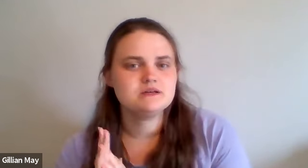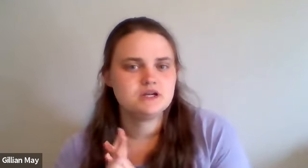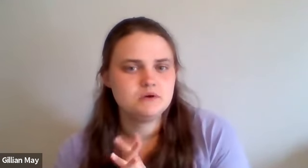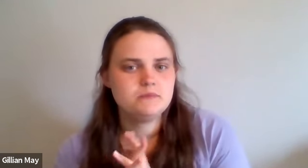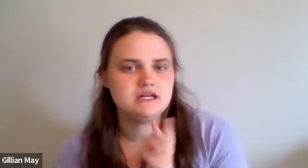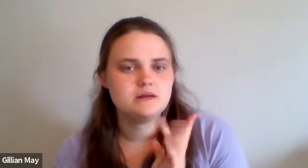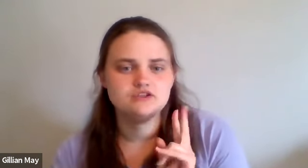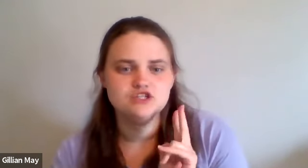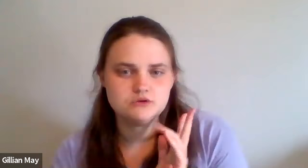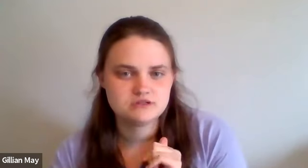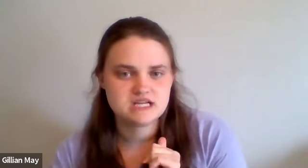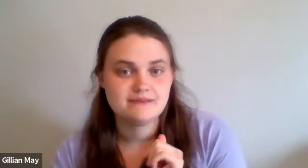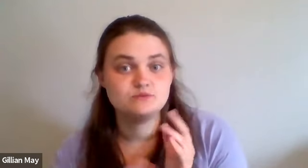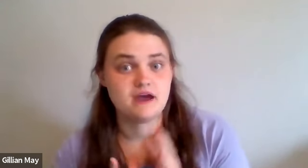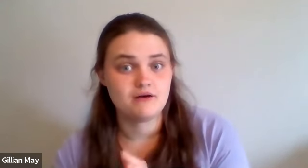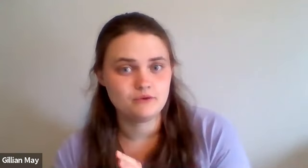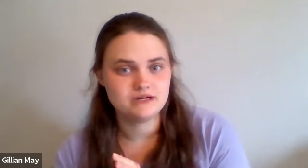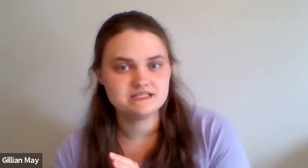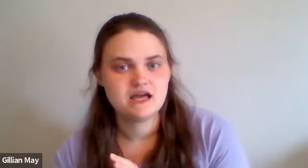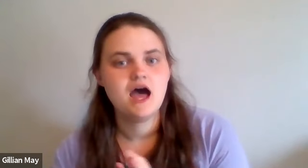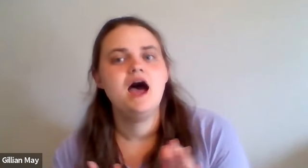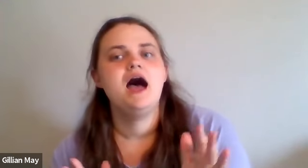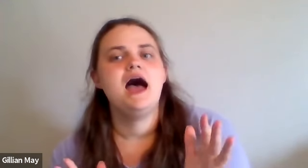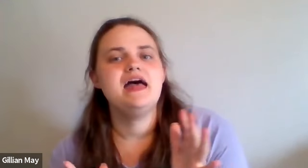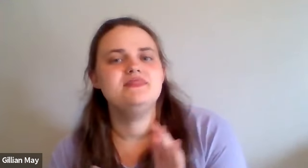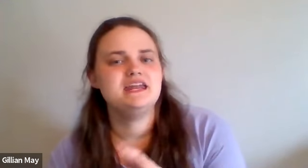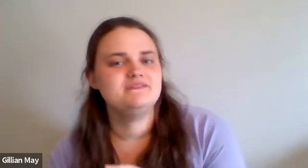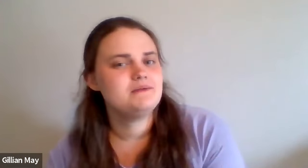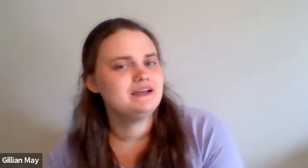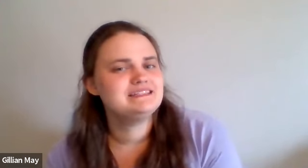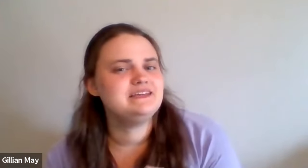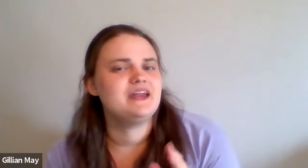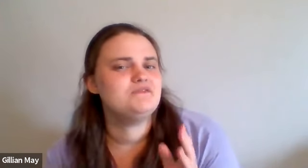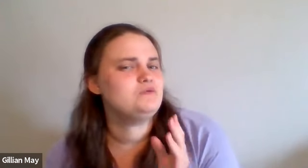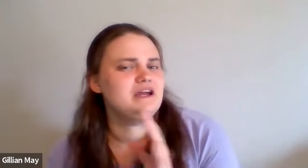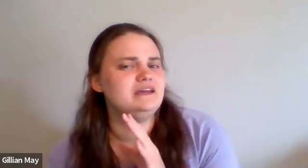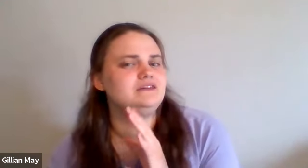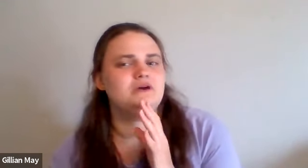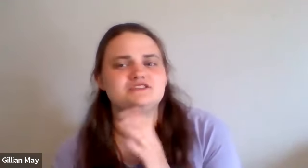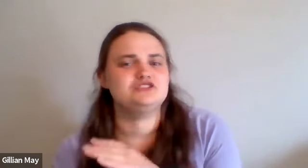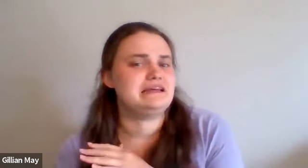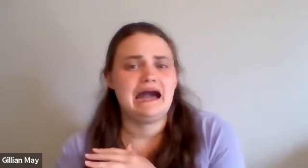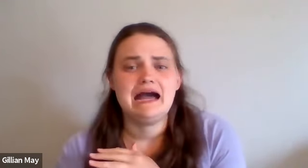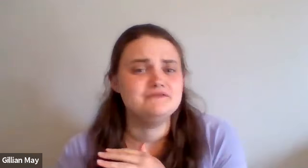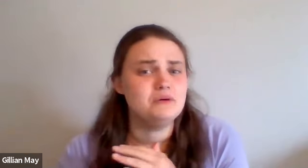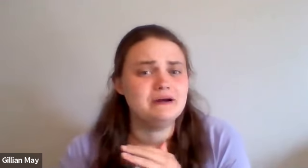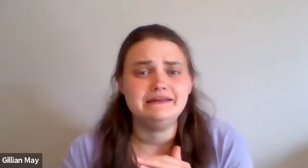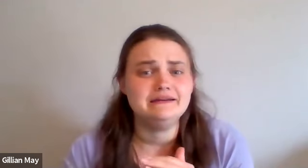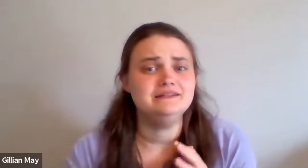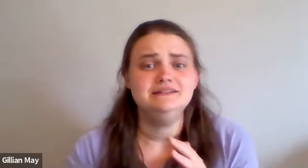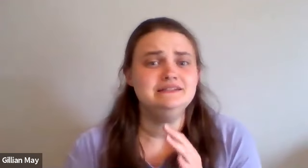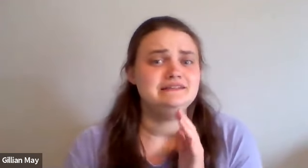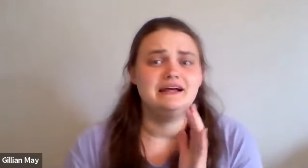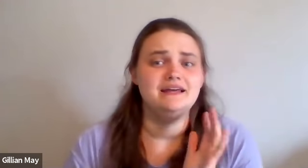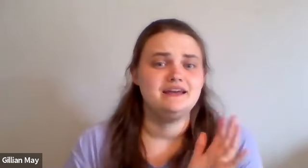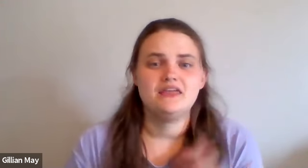going to repeat it about 2 or 3 times without voice. And then if I'm like seeing that like you guys are just like, I have no idea, like then